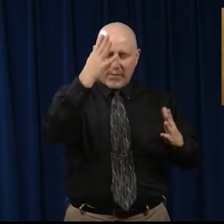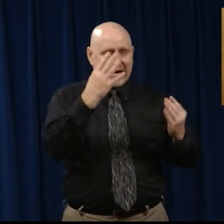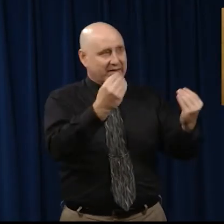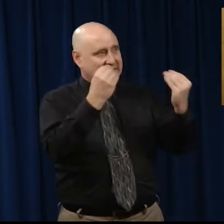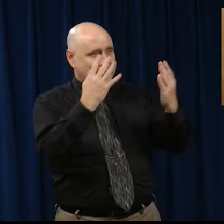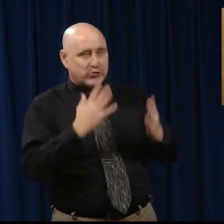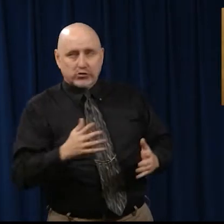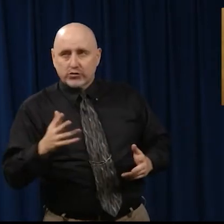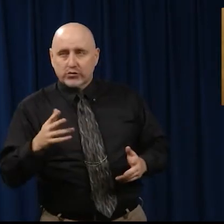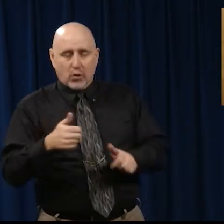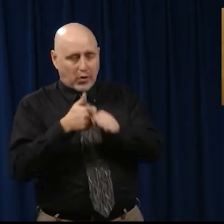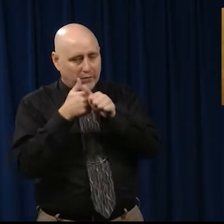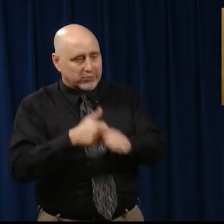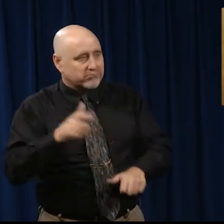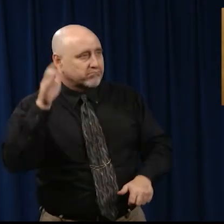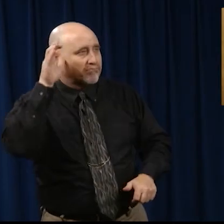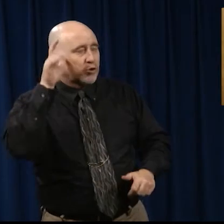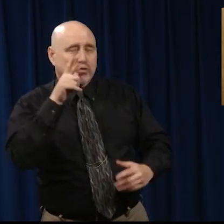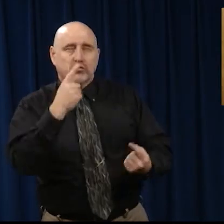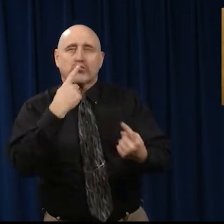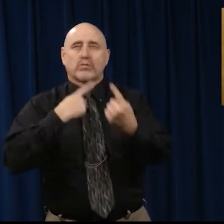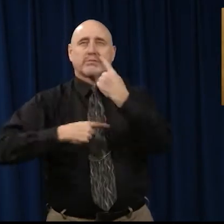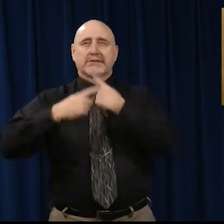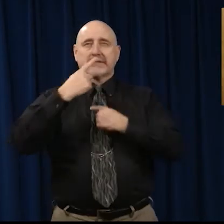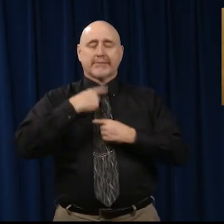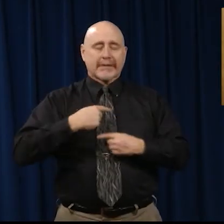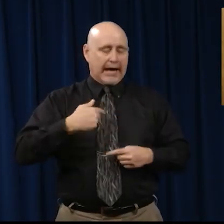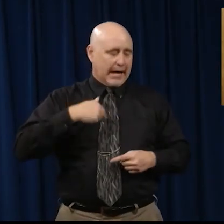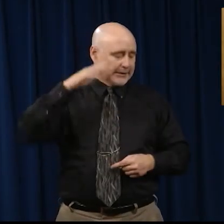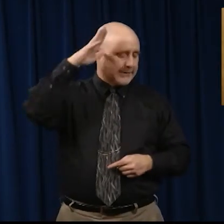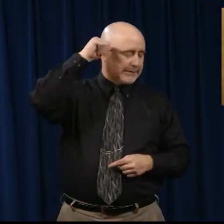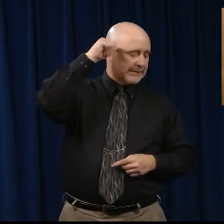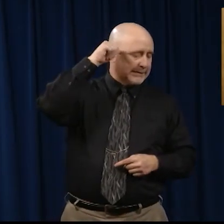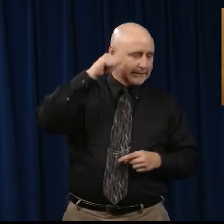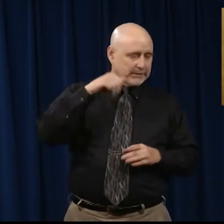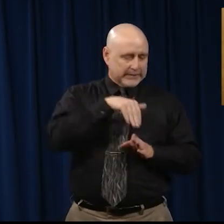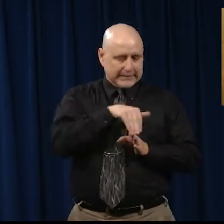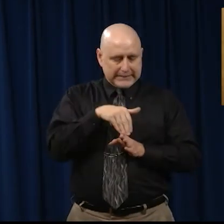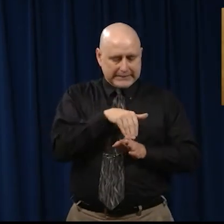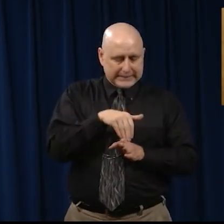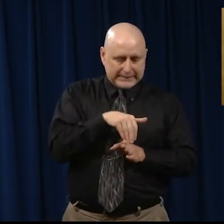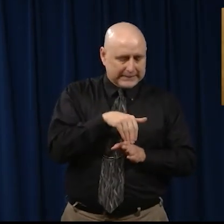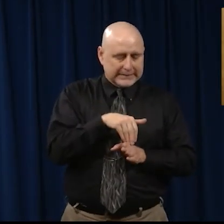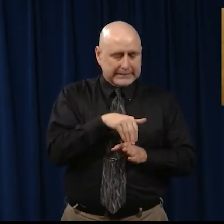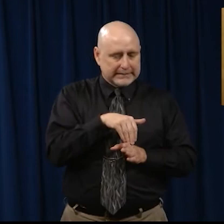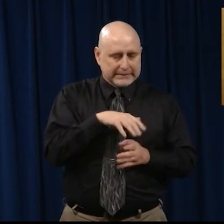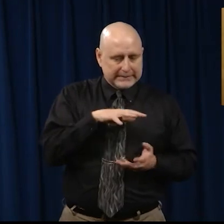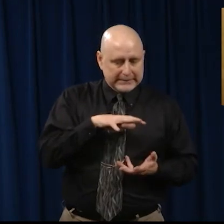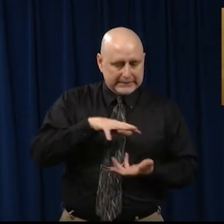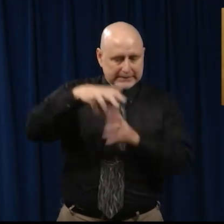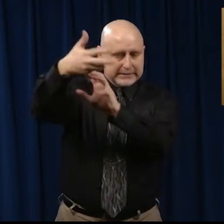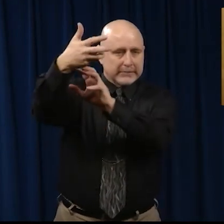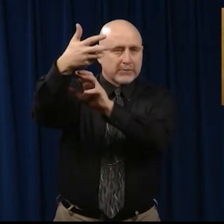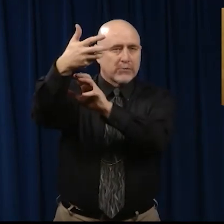the voice of my teachers, nor inclined my ear to those who instructed me. I was on the verge of total